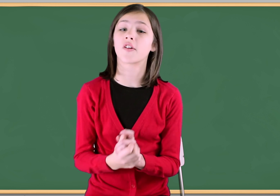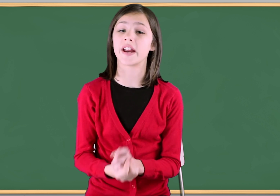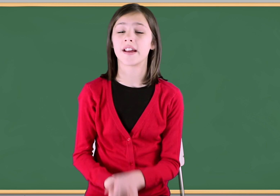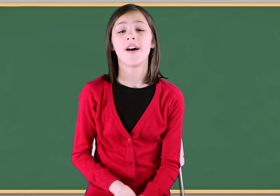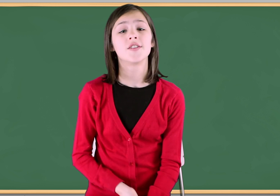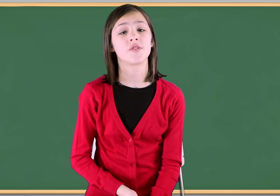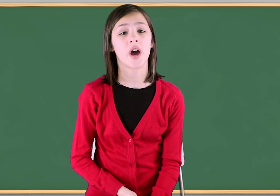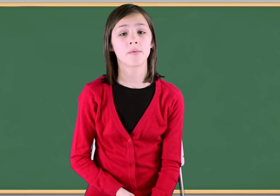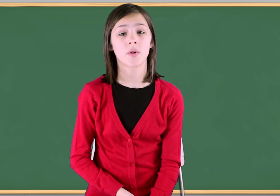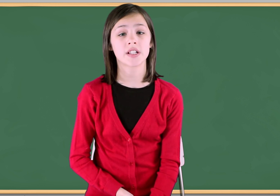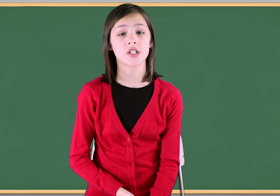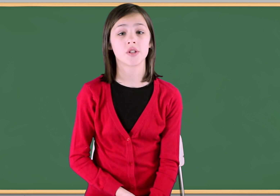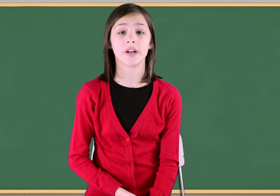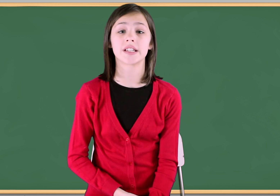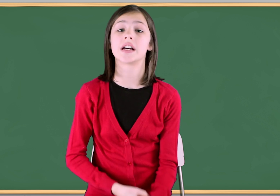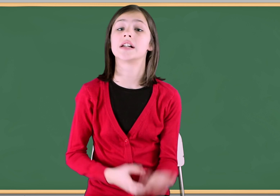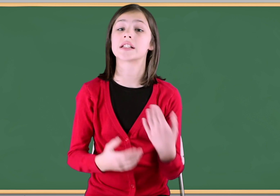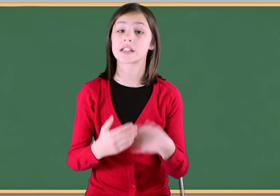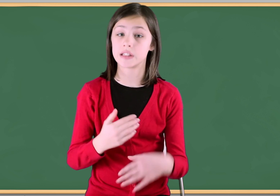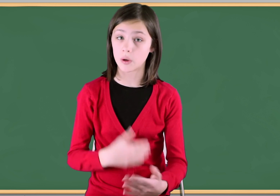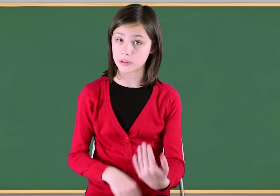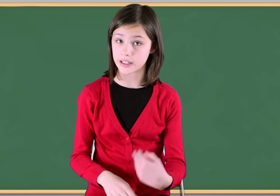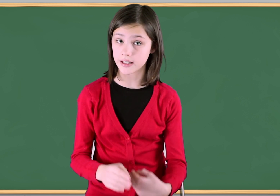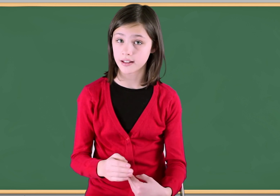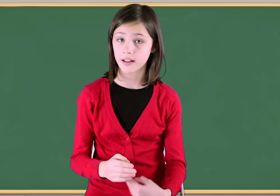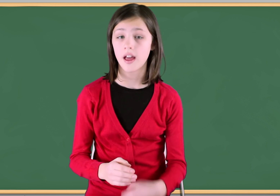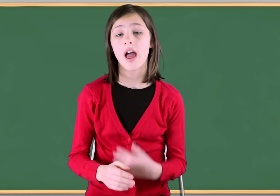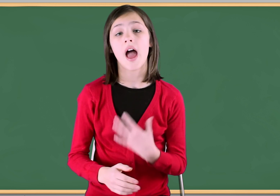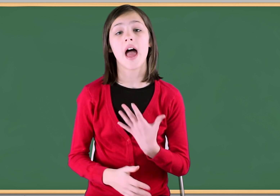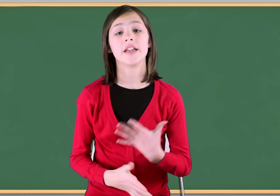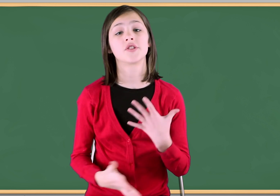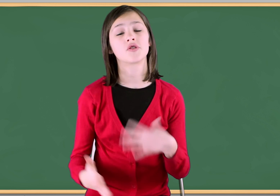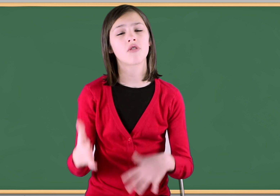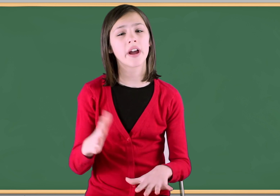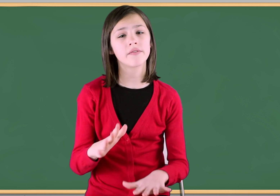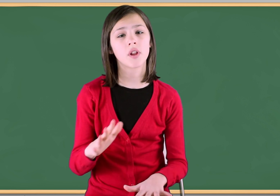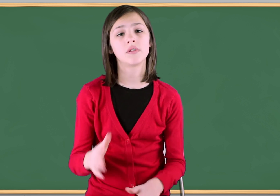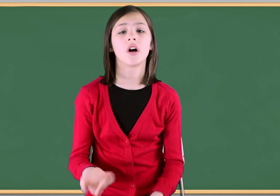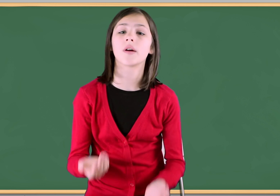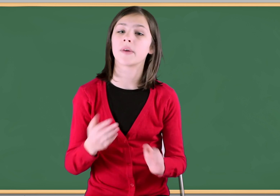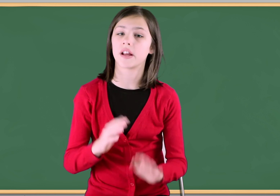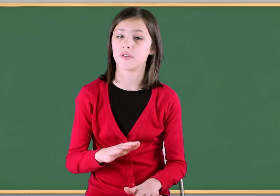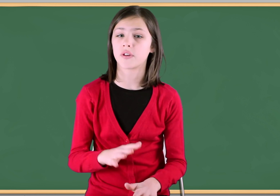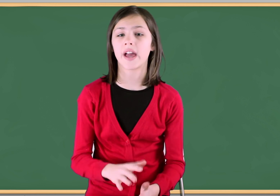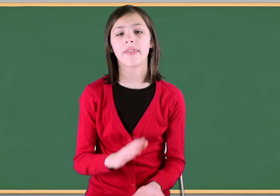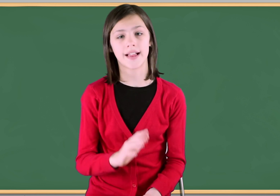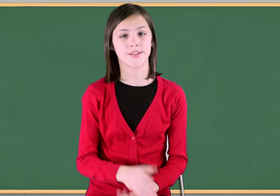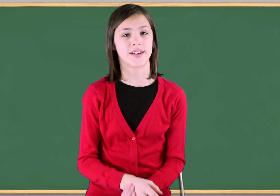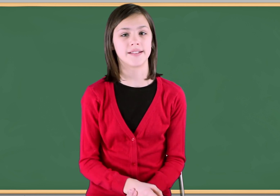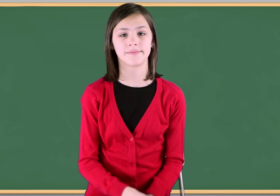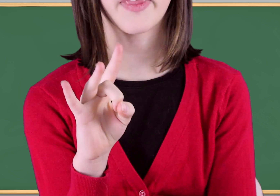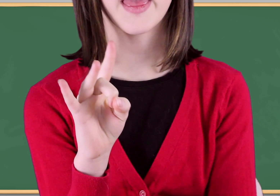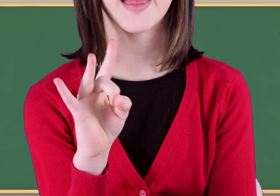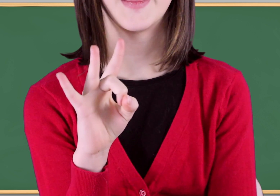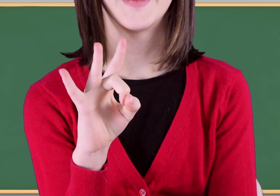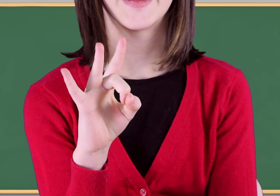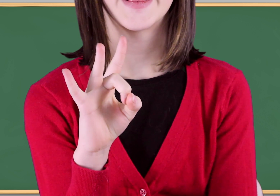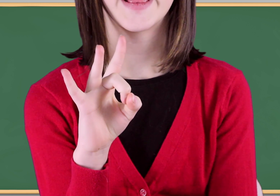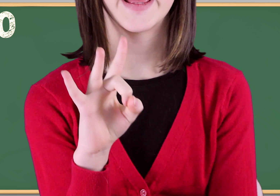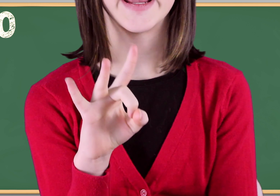Great, so now I'm going to do it slowly and try and follow along, but if you can't, that's okay.